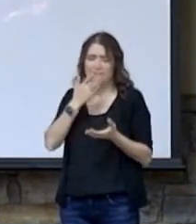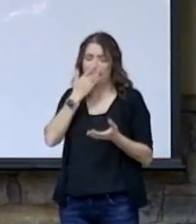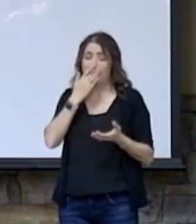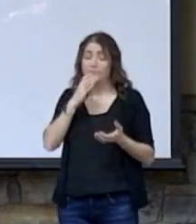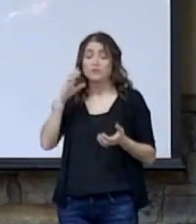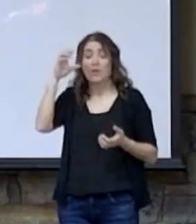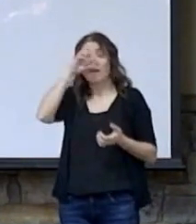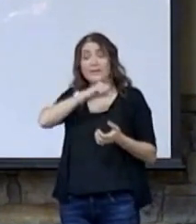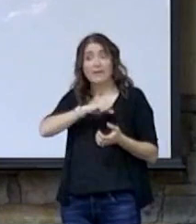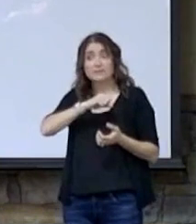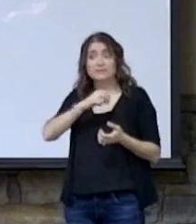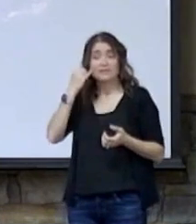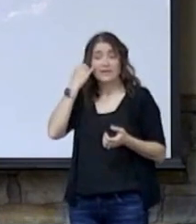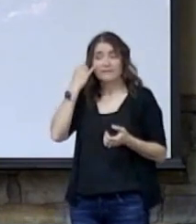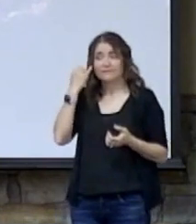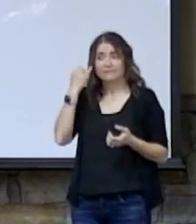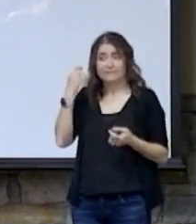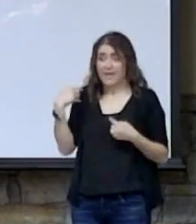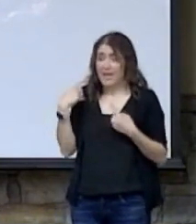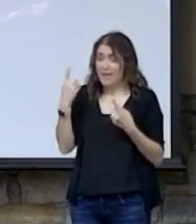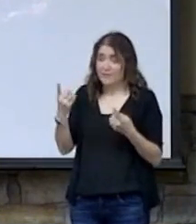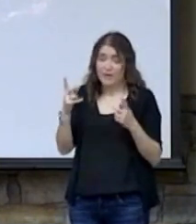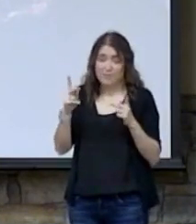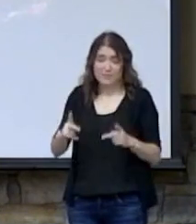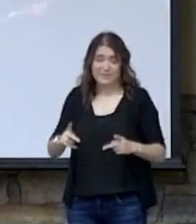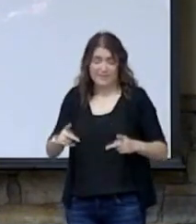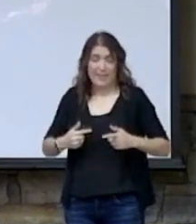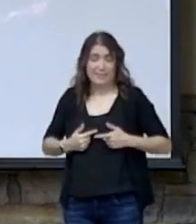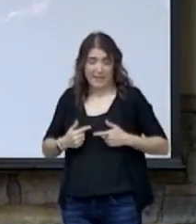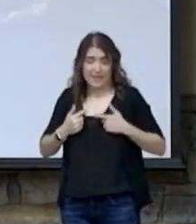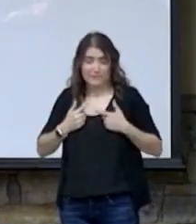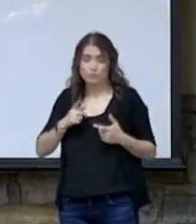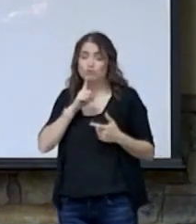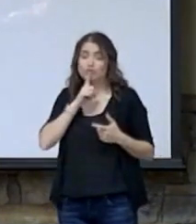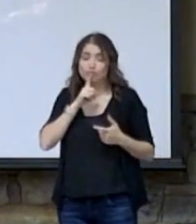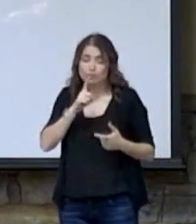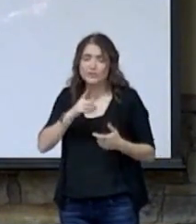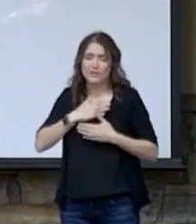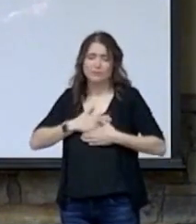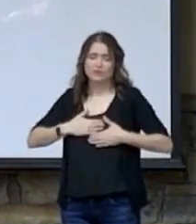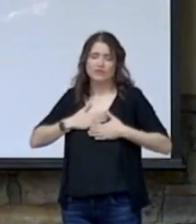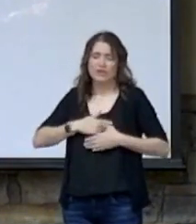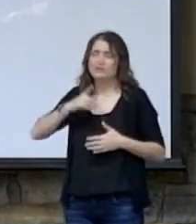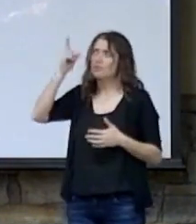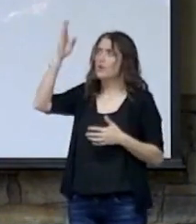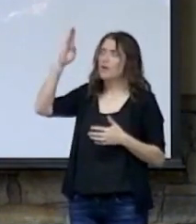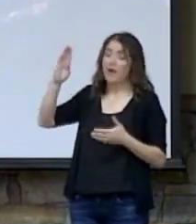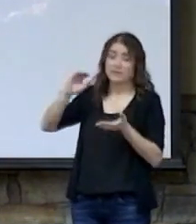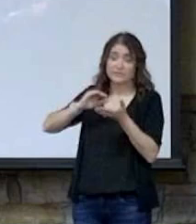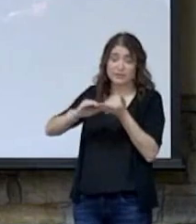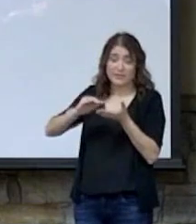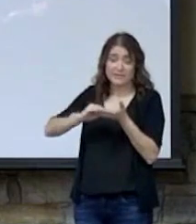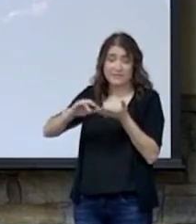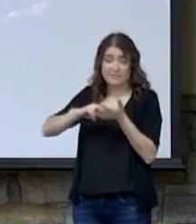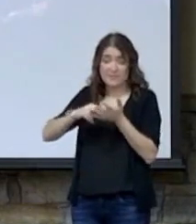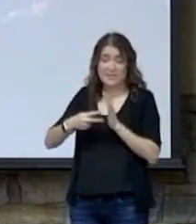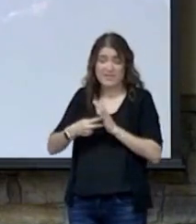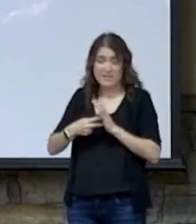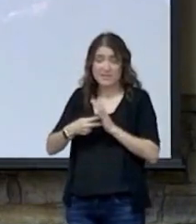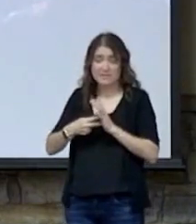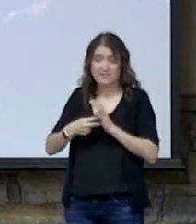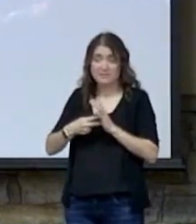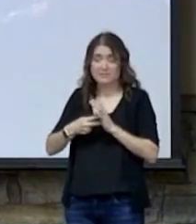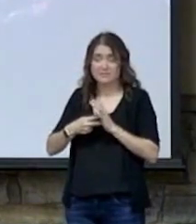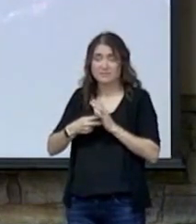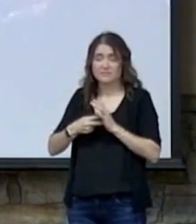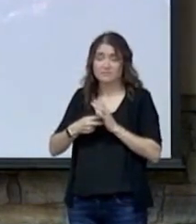ever a person that lived that could truly have an appreciation of what God's forgiveness meant in his or her